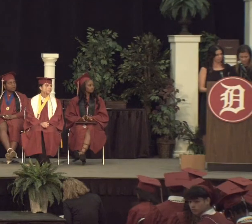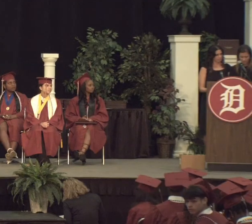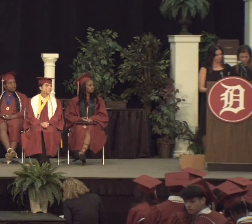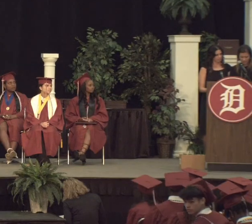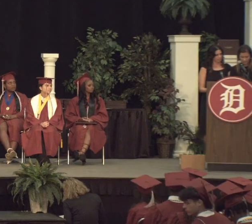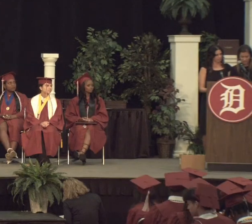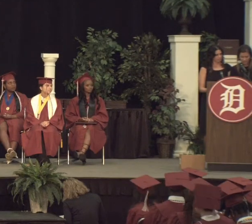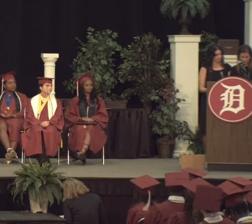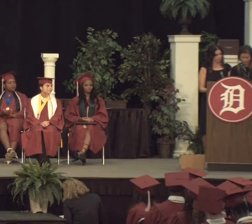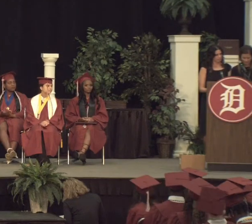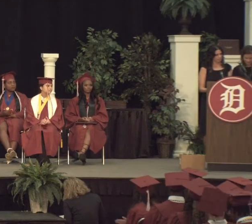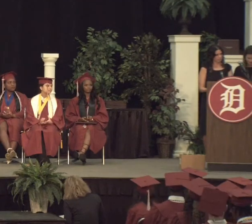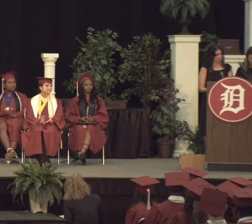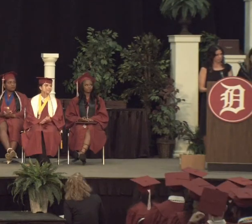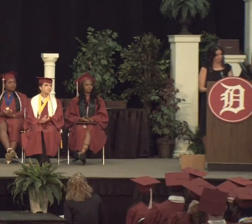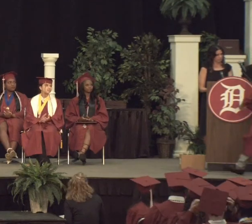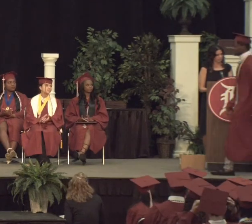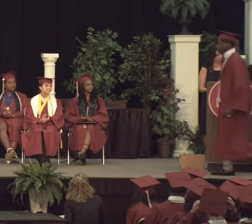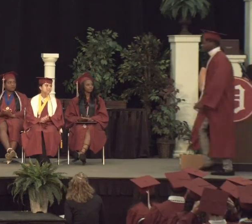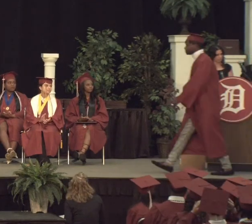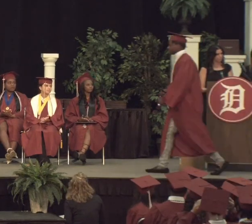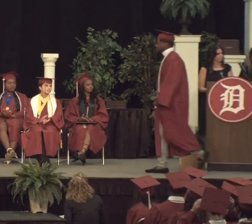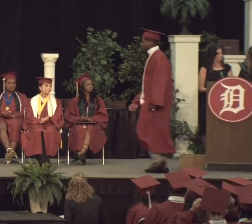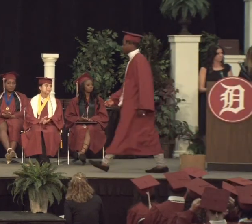Raquan Ducree, cum laude.